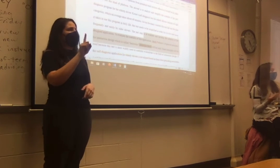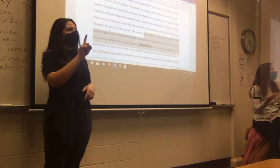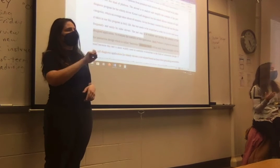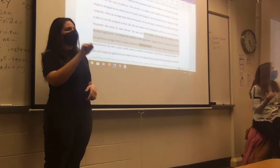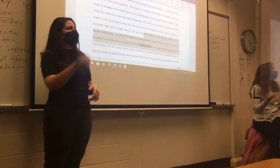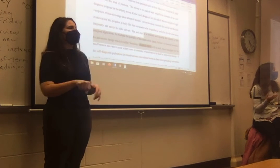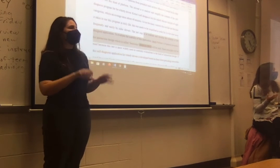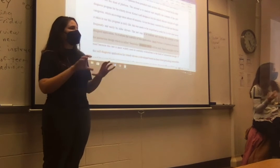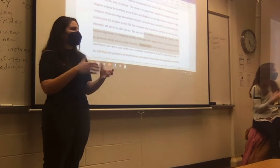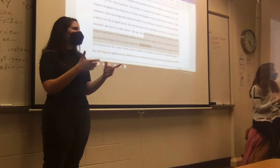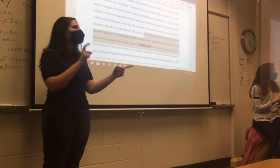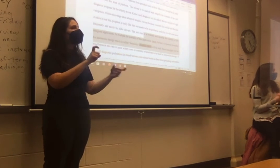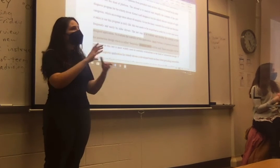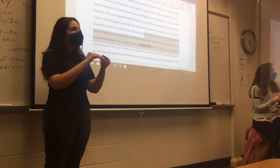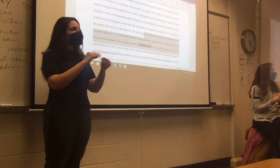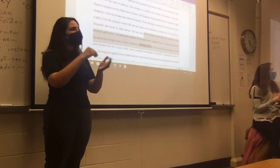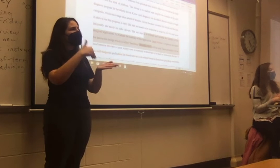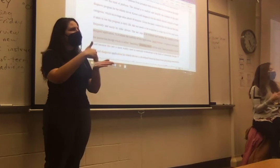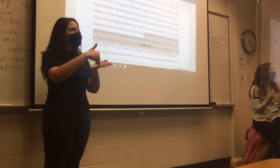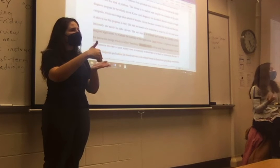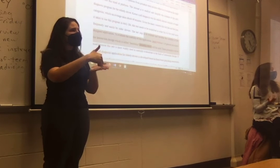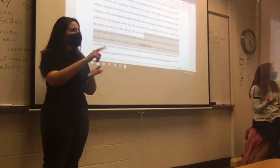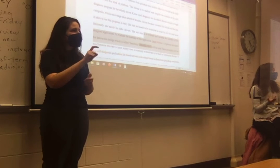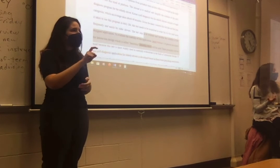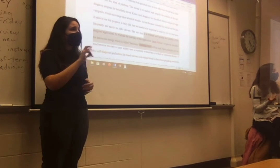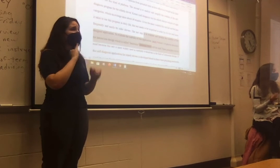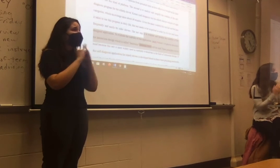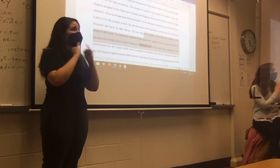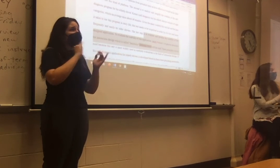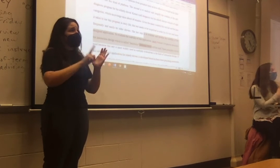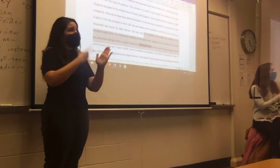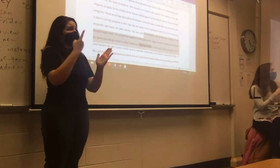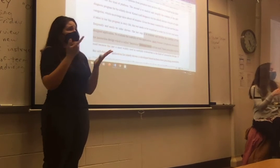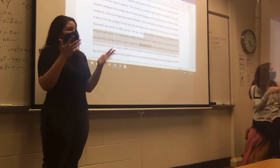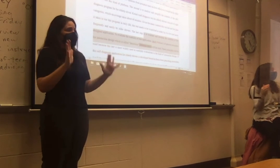how often. Are you just going to interview them once? Are you going to interview them every week?